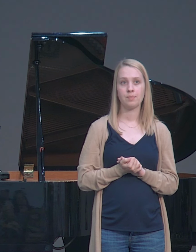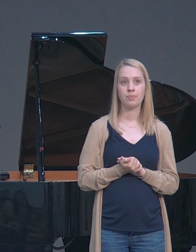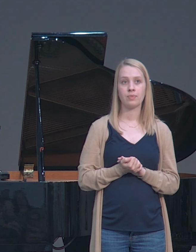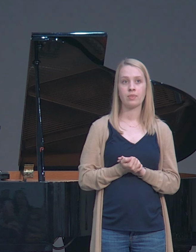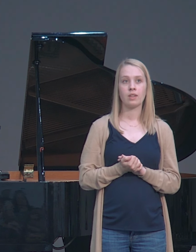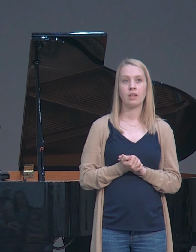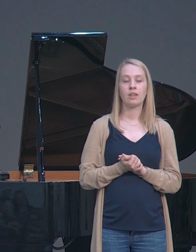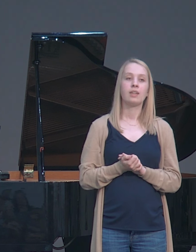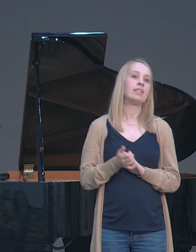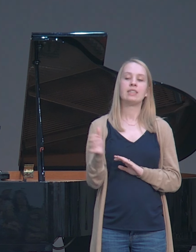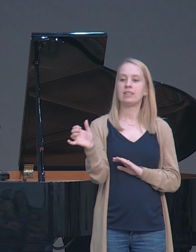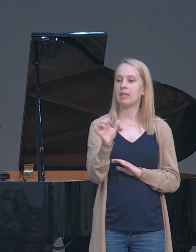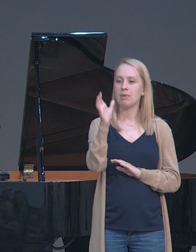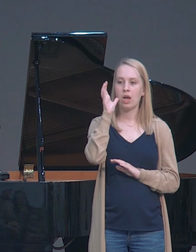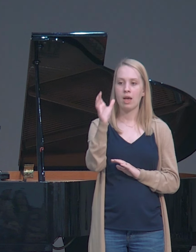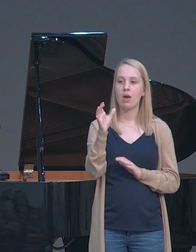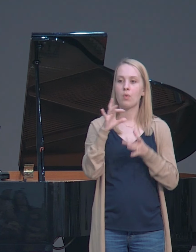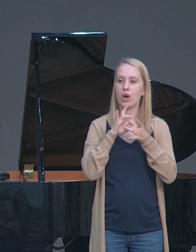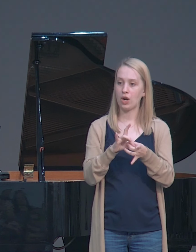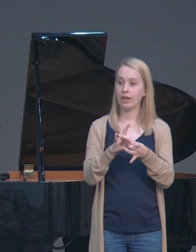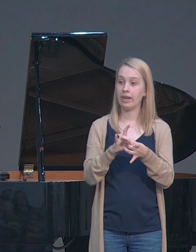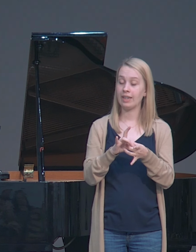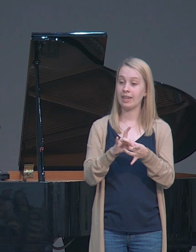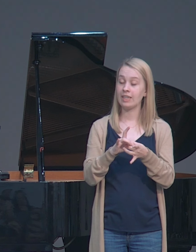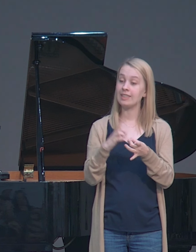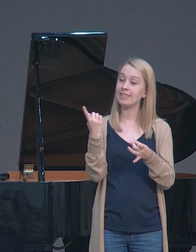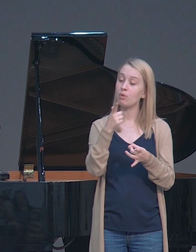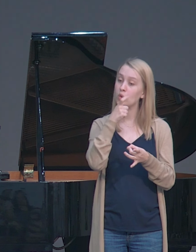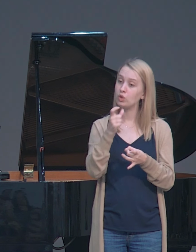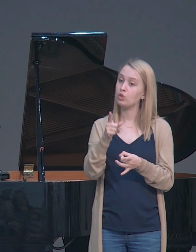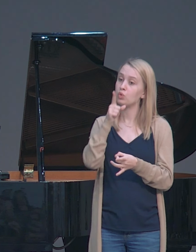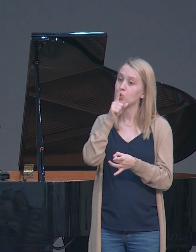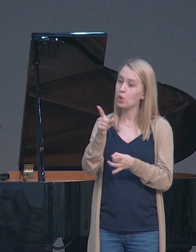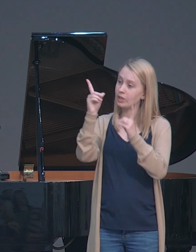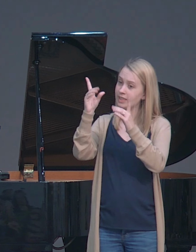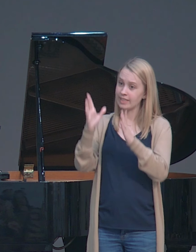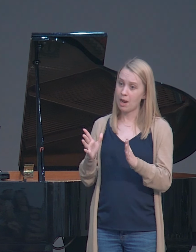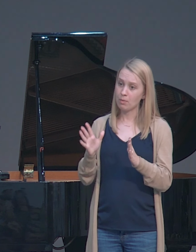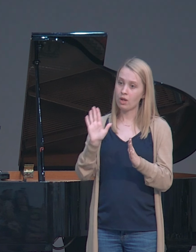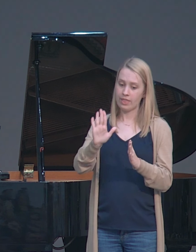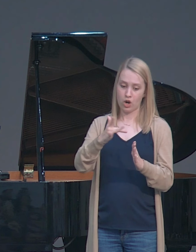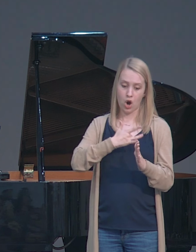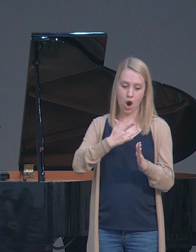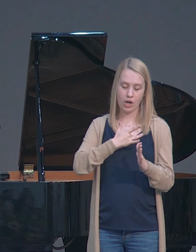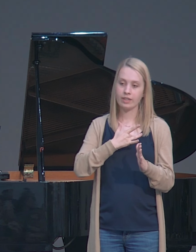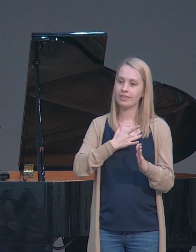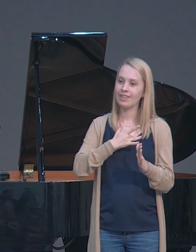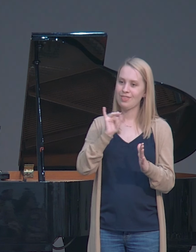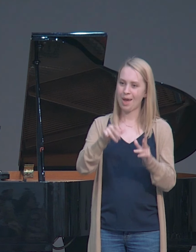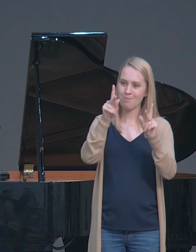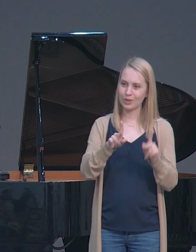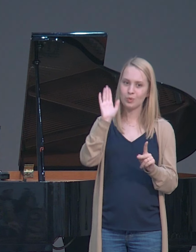regarding the heart of someone who's a true disciple of Jesus Christ. They show mercy, they